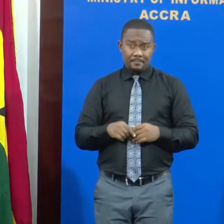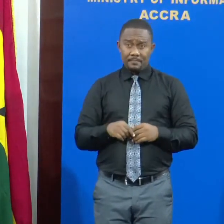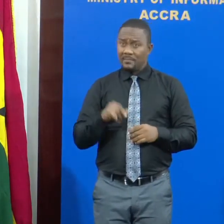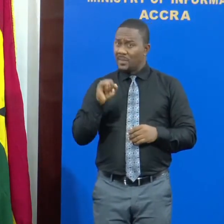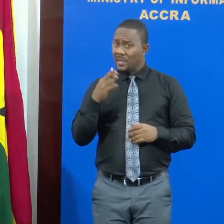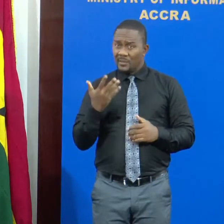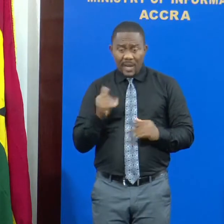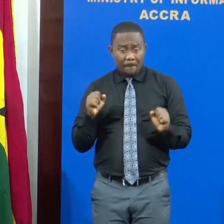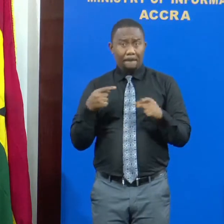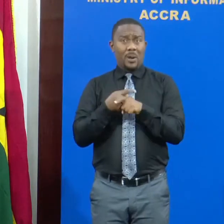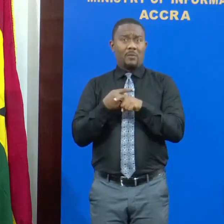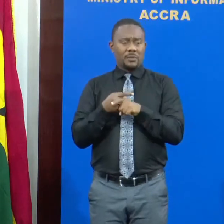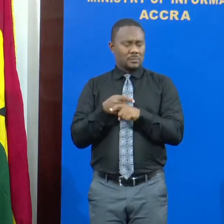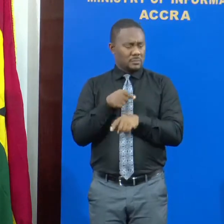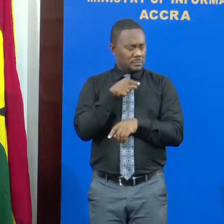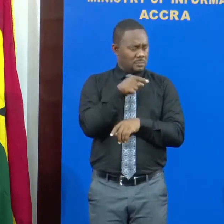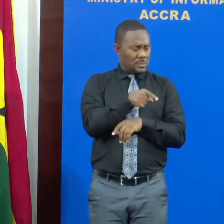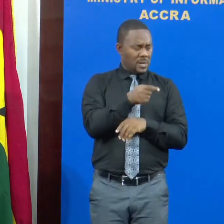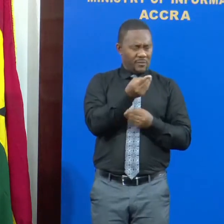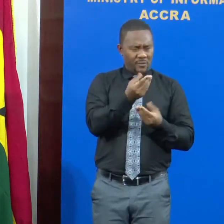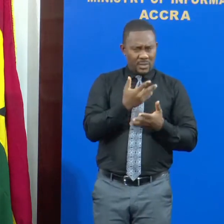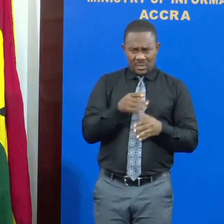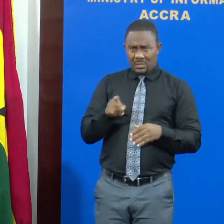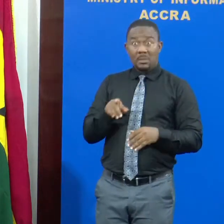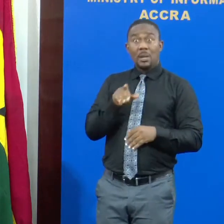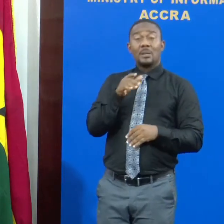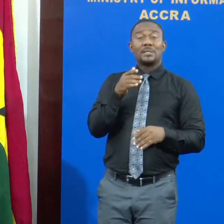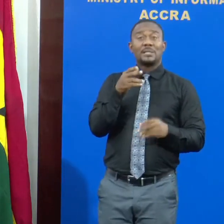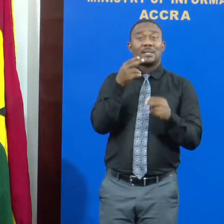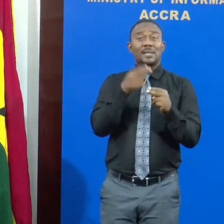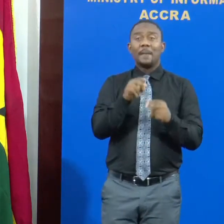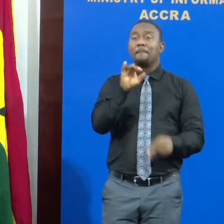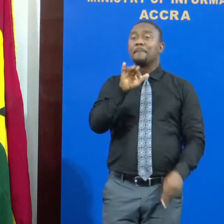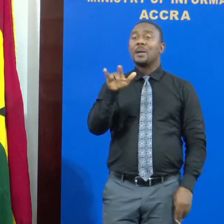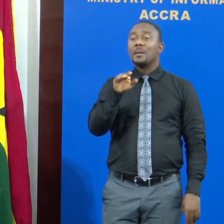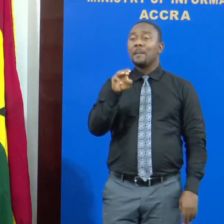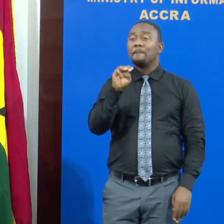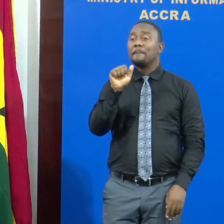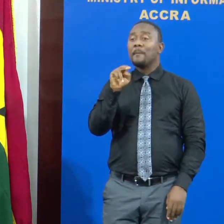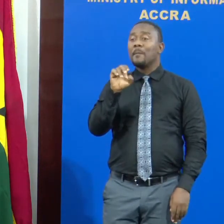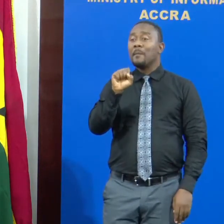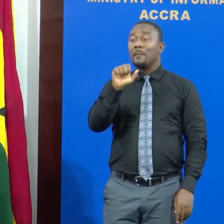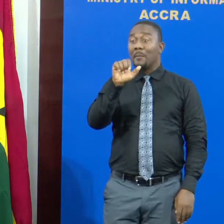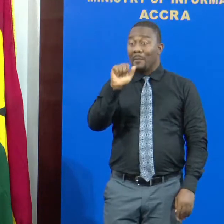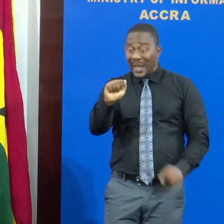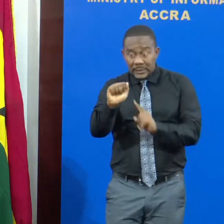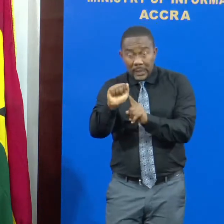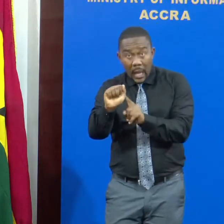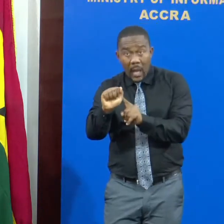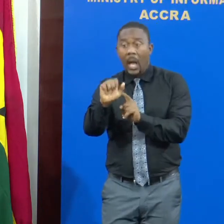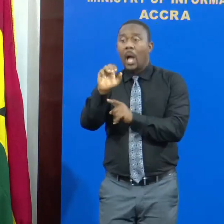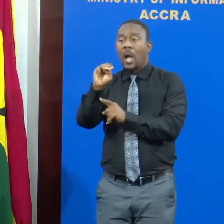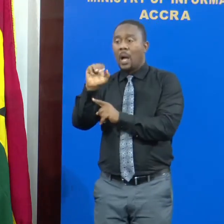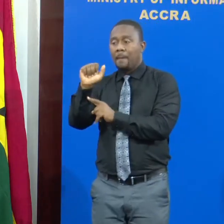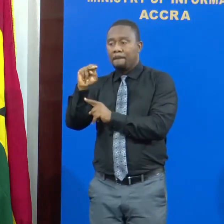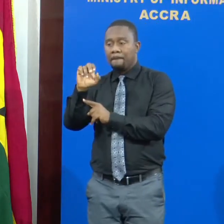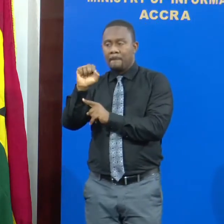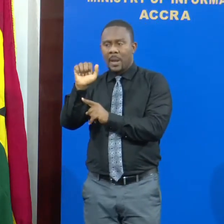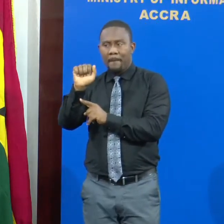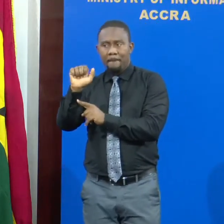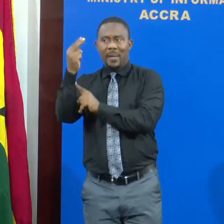material conflict between, and maybe a spelling of your name, Mansa without an H previously and Mansa with an H at the